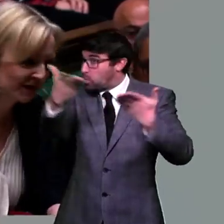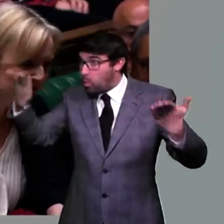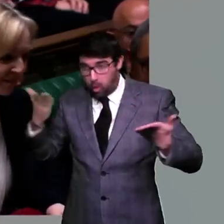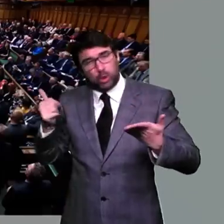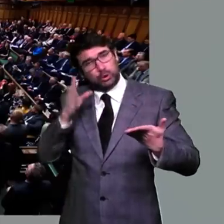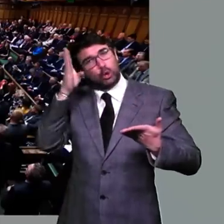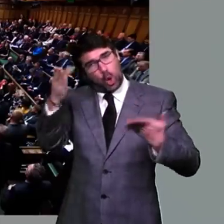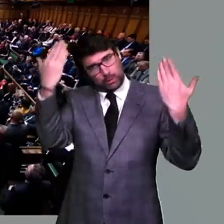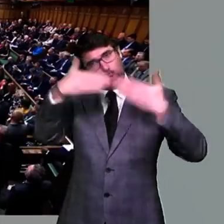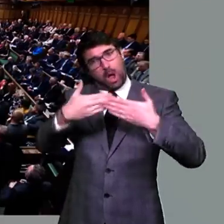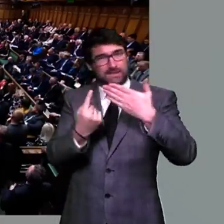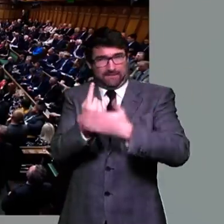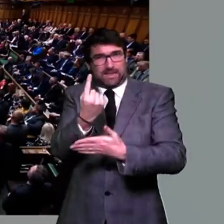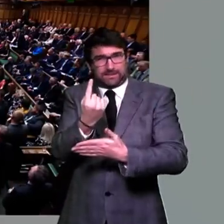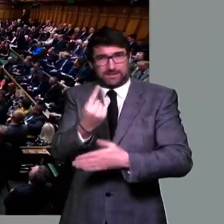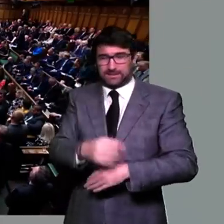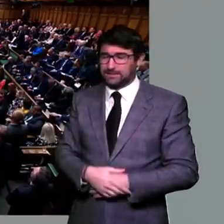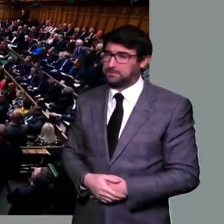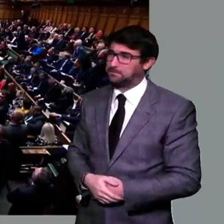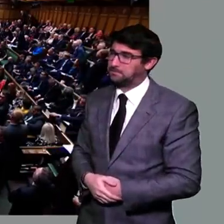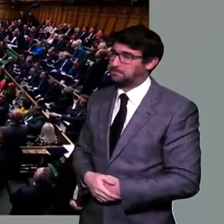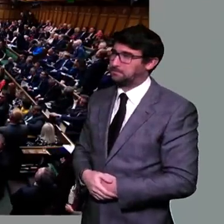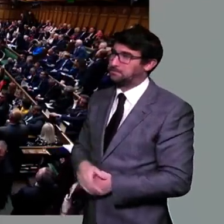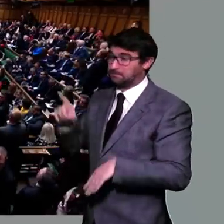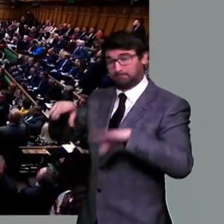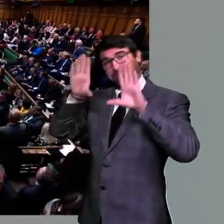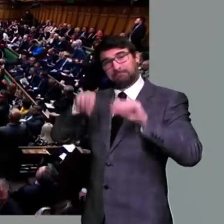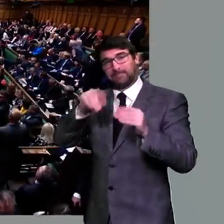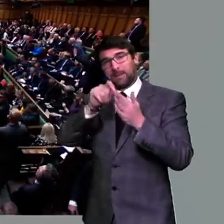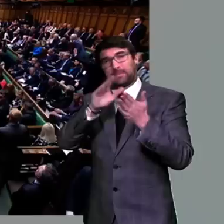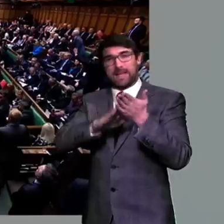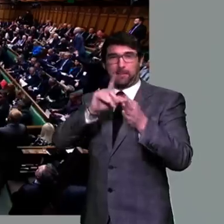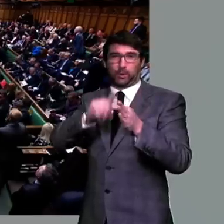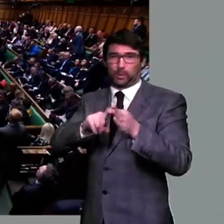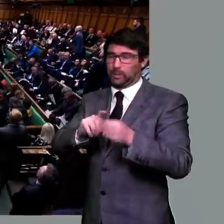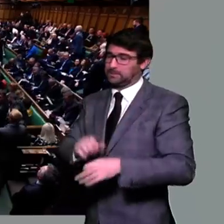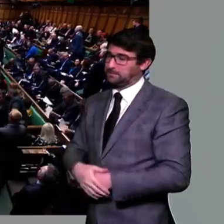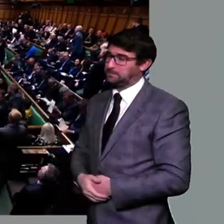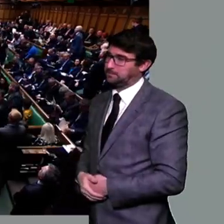event tonight. That now completes Prime Minister's questions. I'll let the House clear.